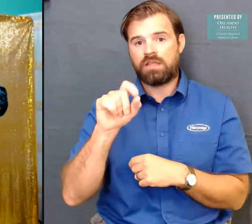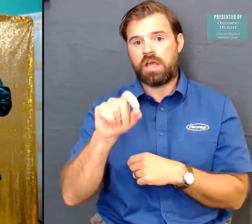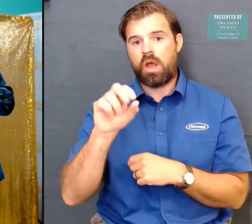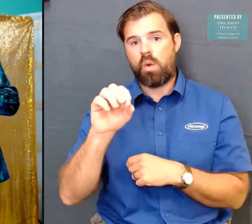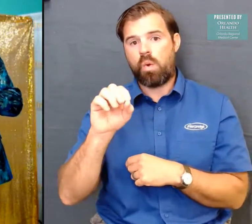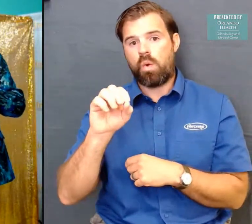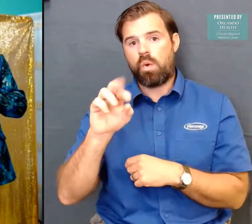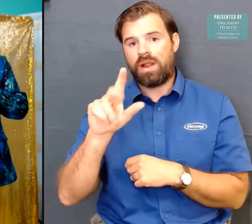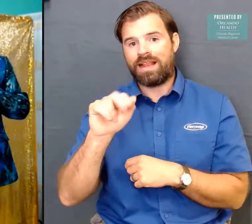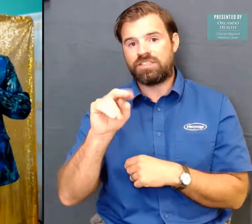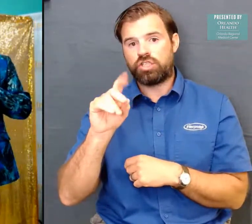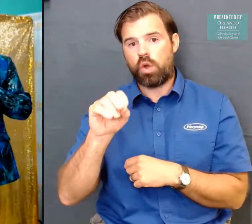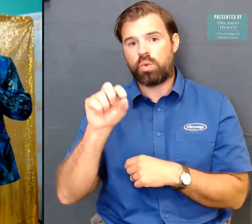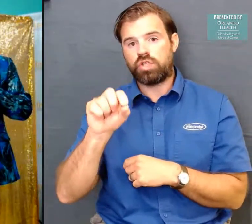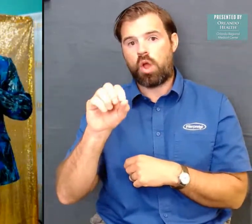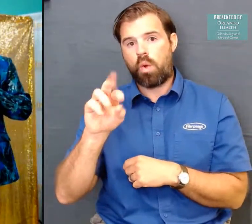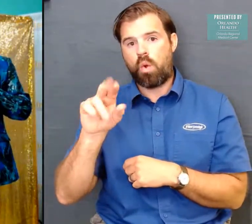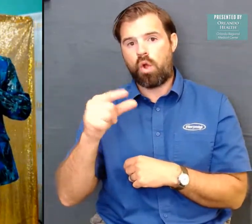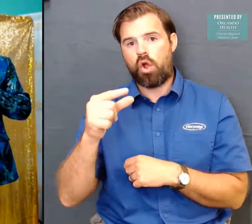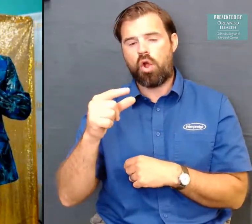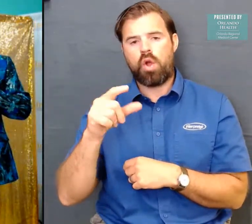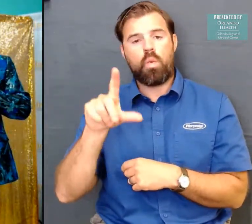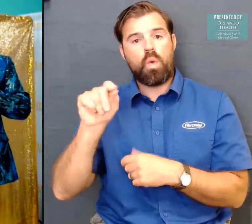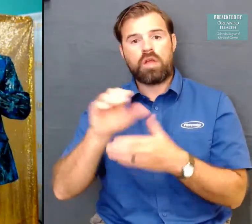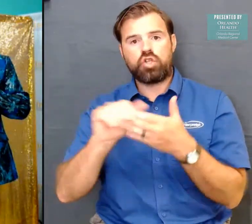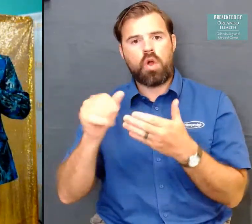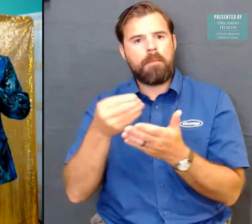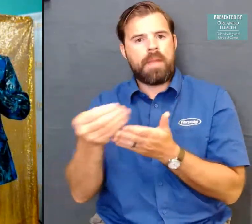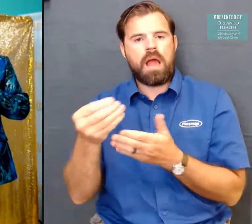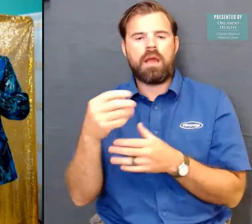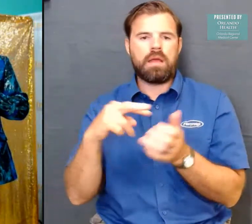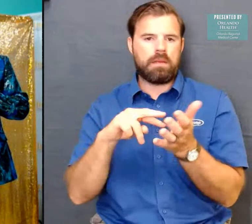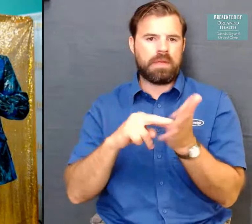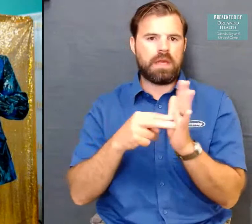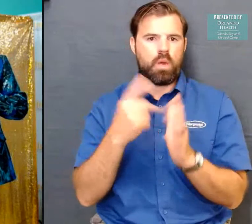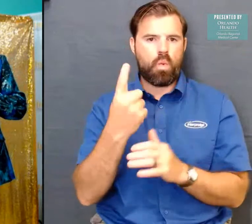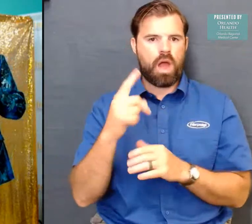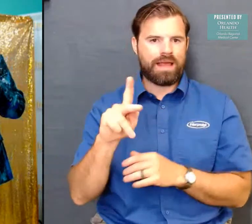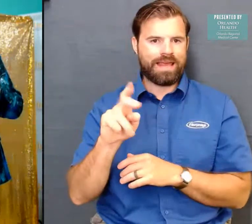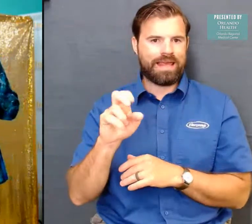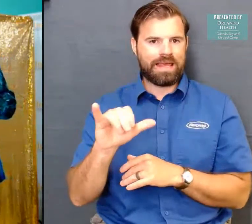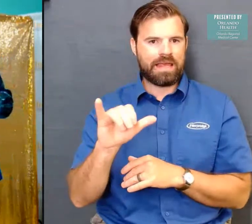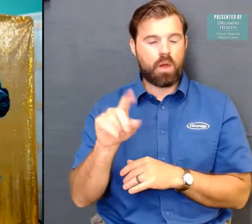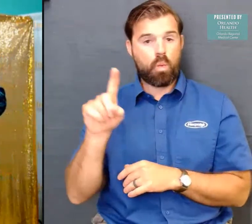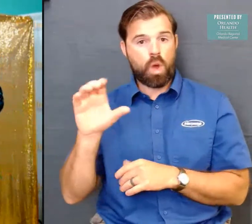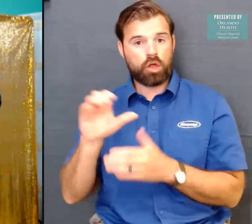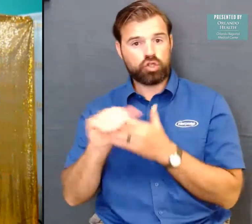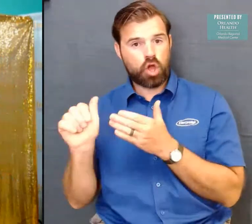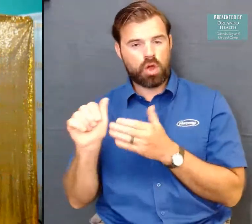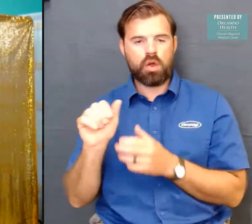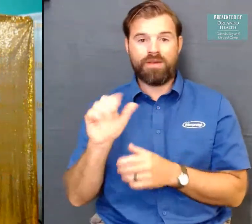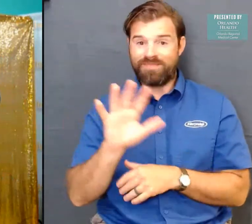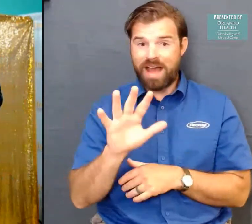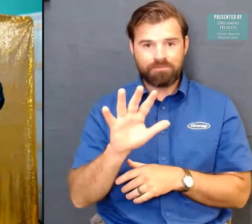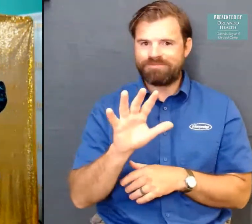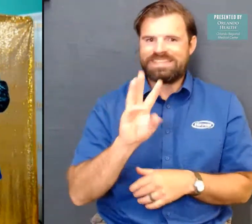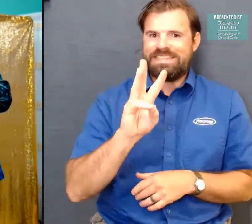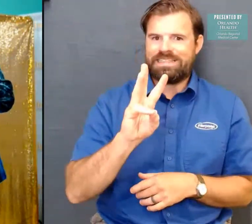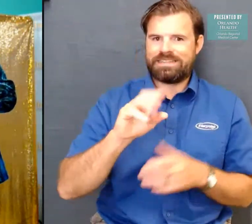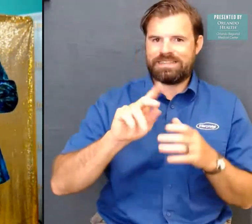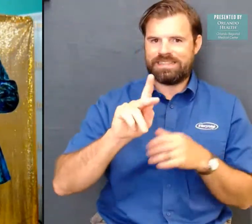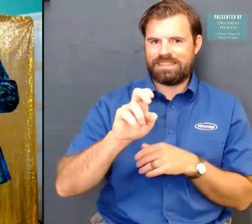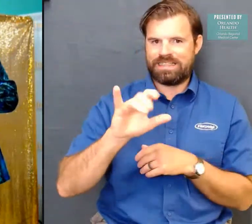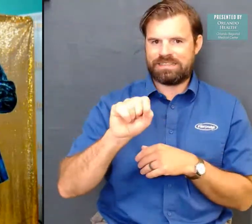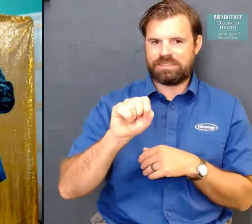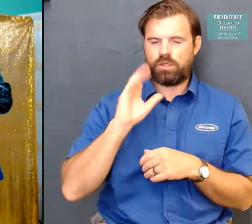celebratelive.cilorlando.org to purchase a virtual key. $20 will get you one key, and $100 will get you 6 keys. We will be drawing the winner